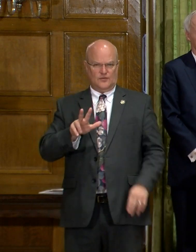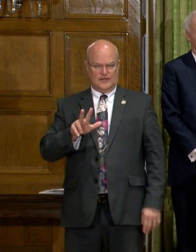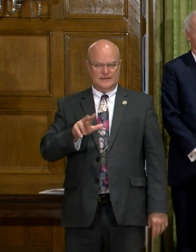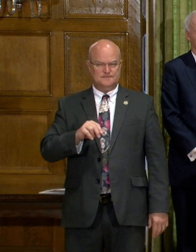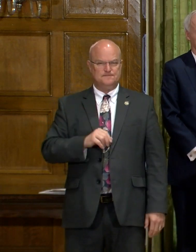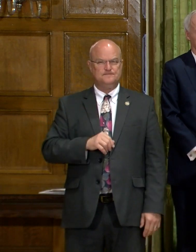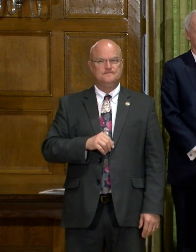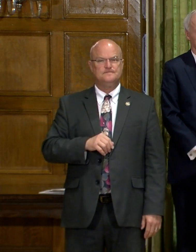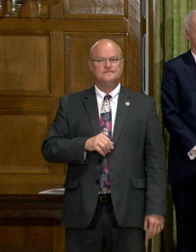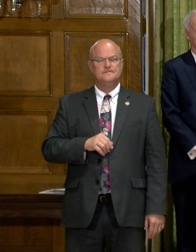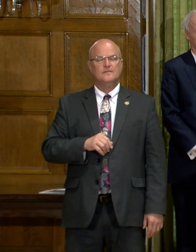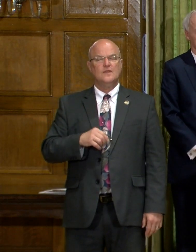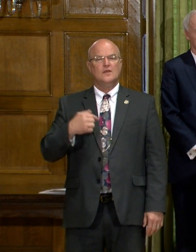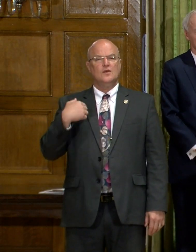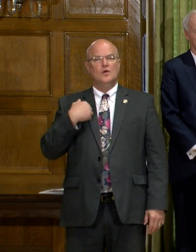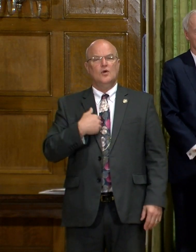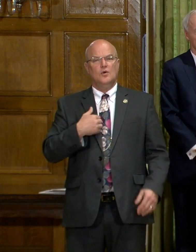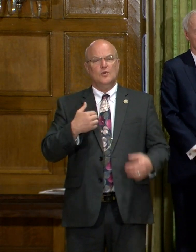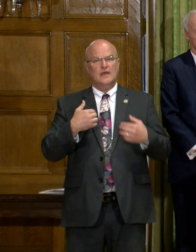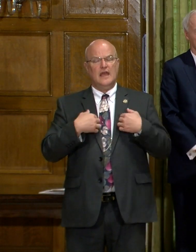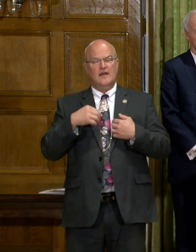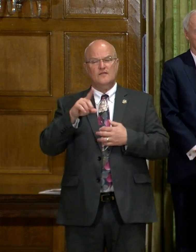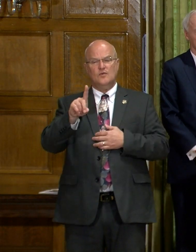compared to yesterday. We have